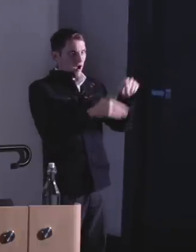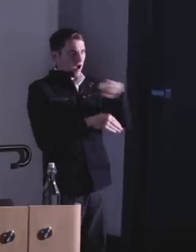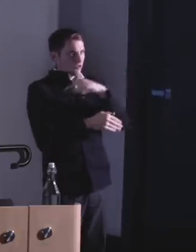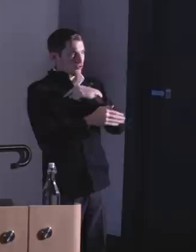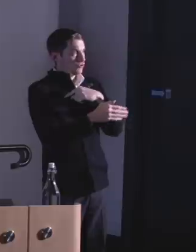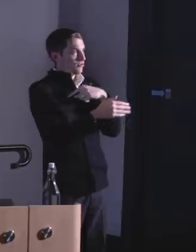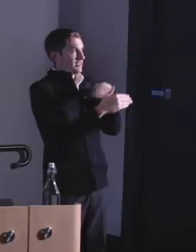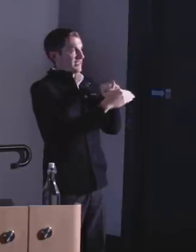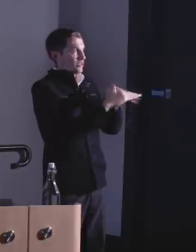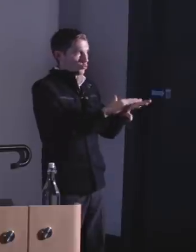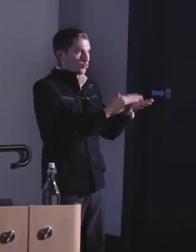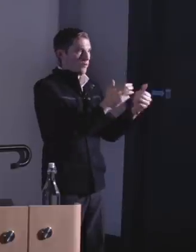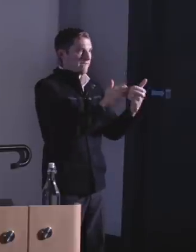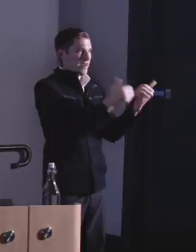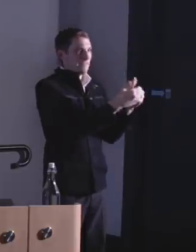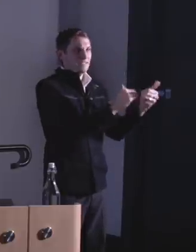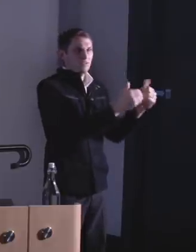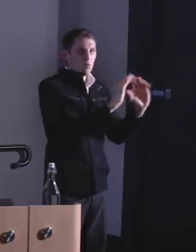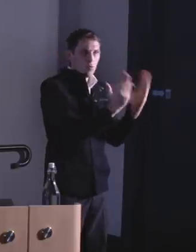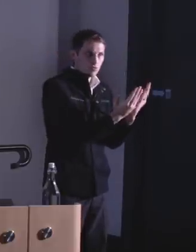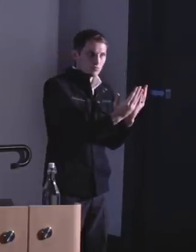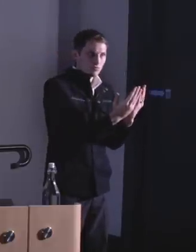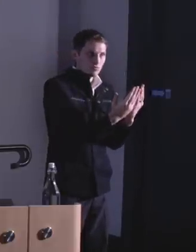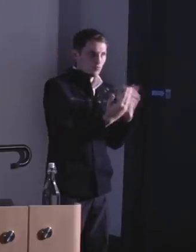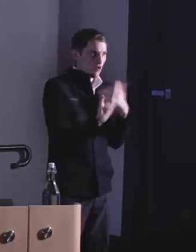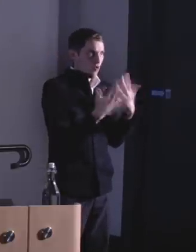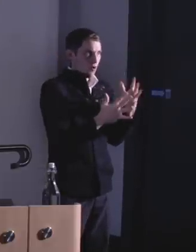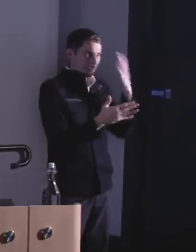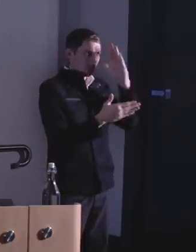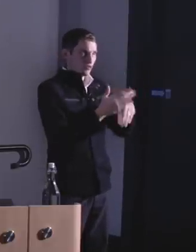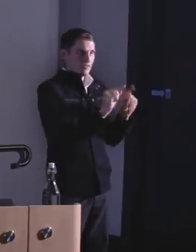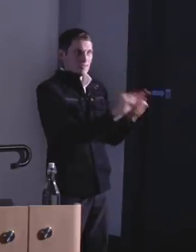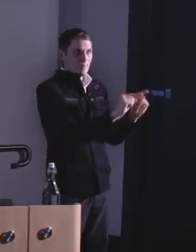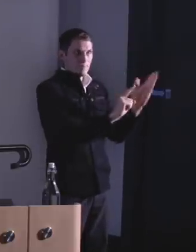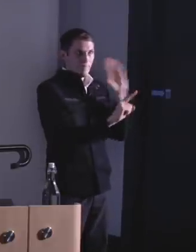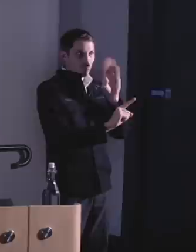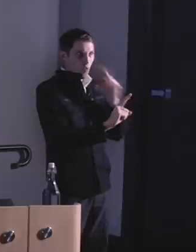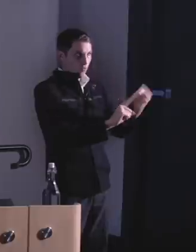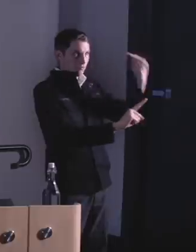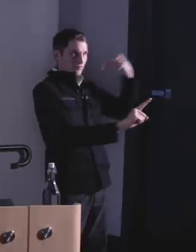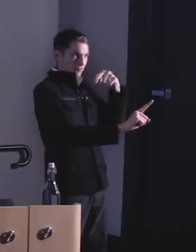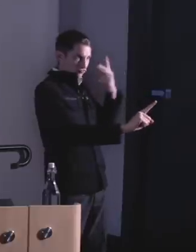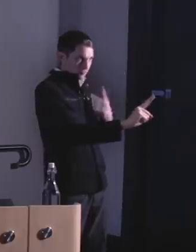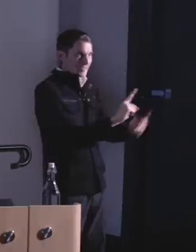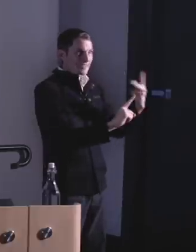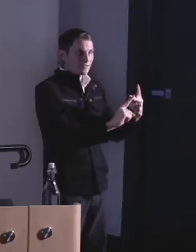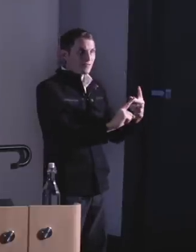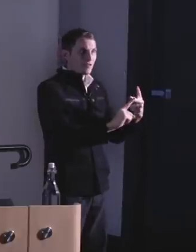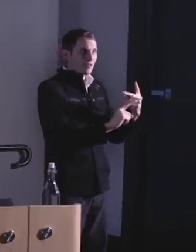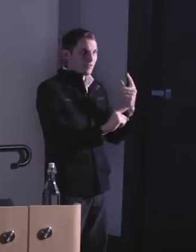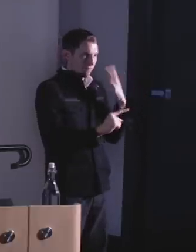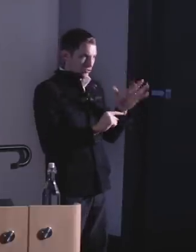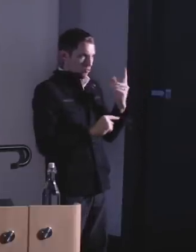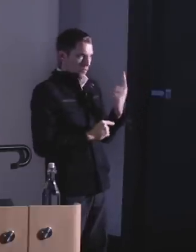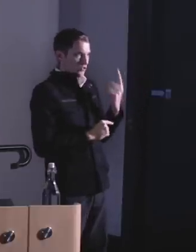a fragmented state that we all know about, that the world has experienced once,